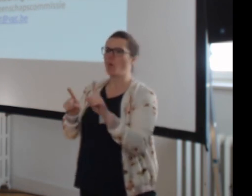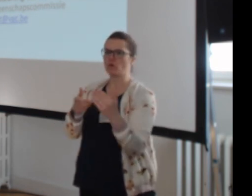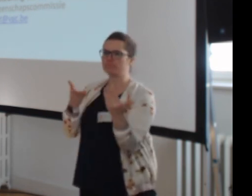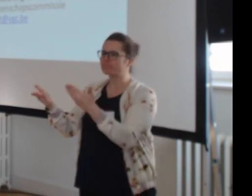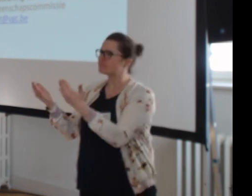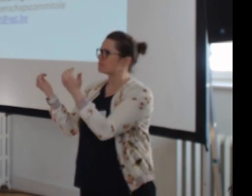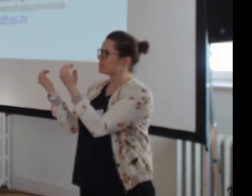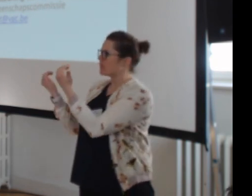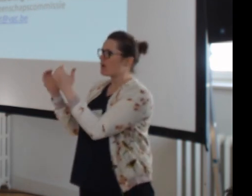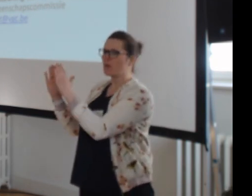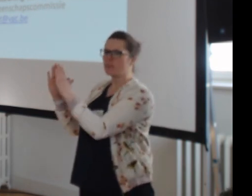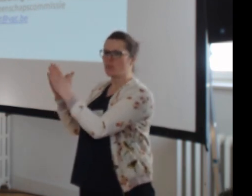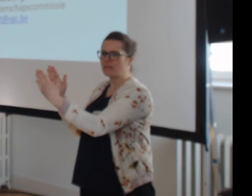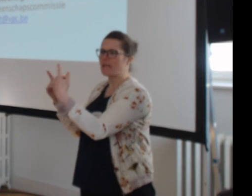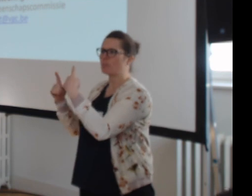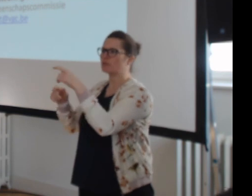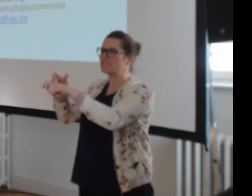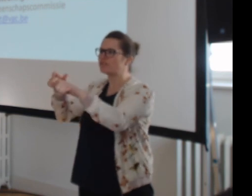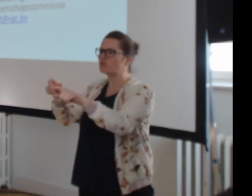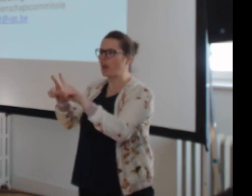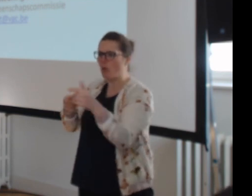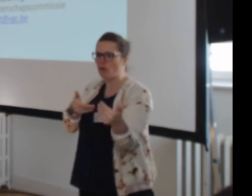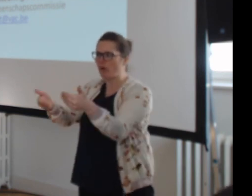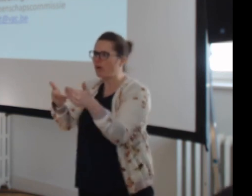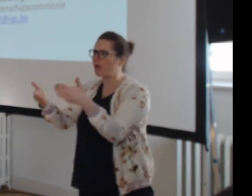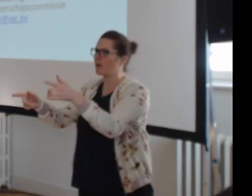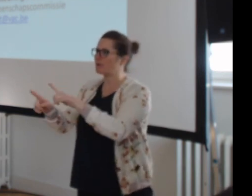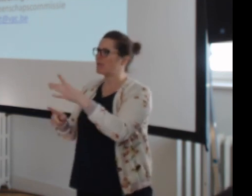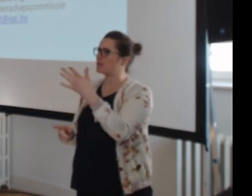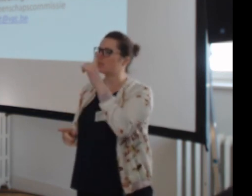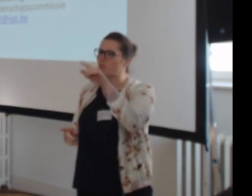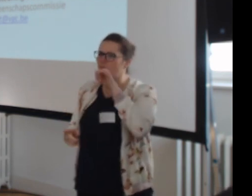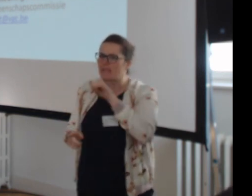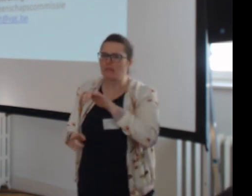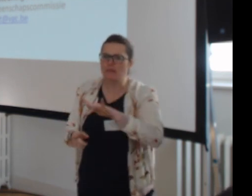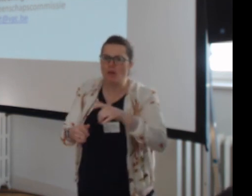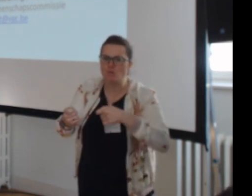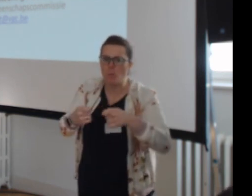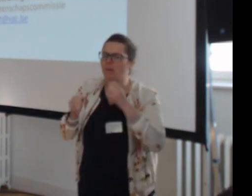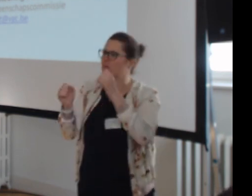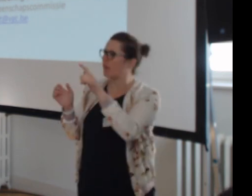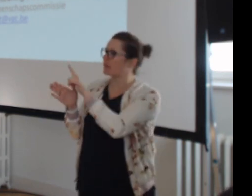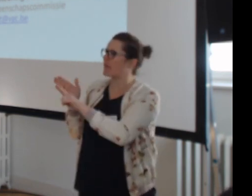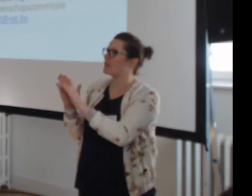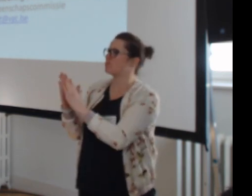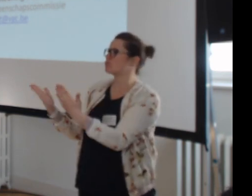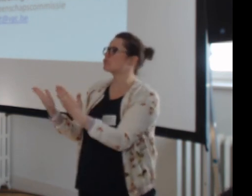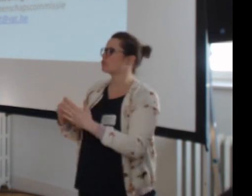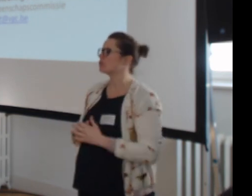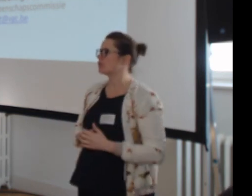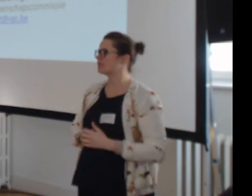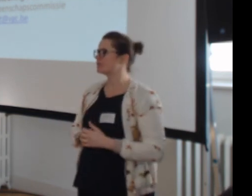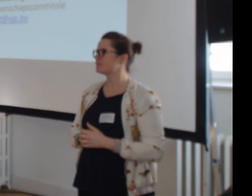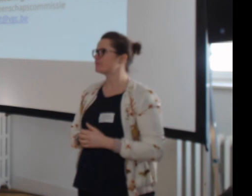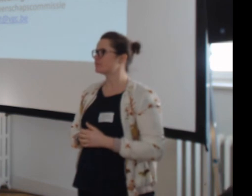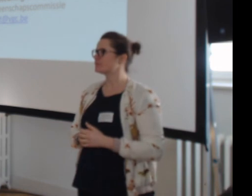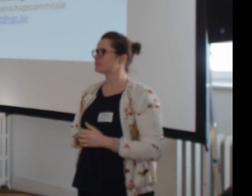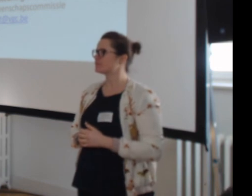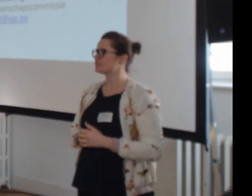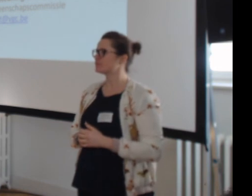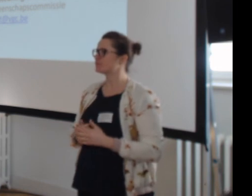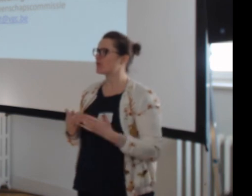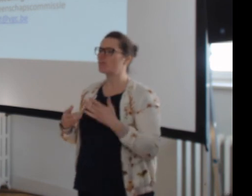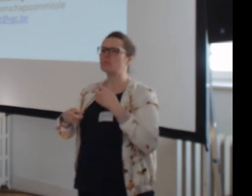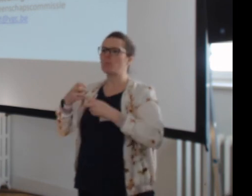as individuals, so you don't have to go and buy the book, you can borrow it. And it seems to me that the